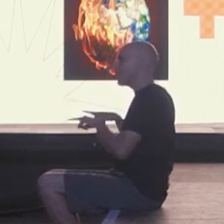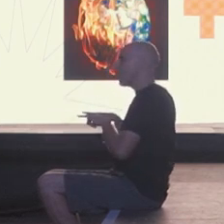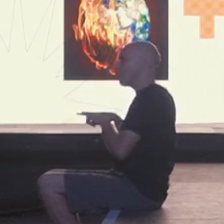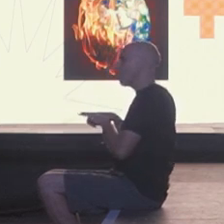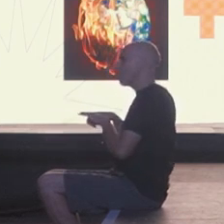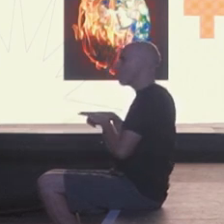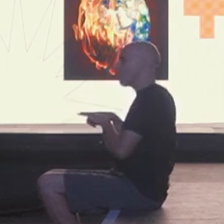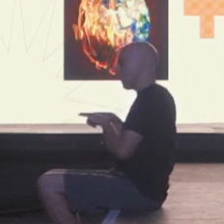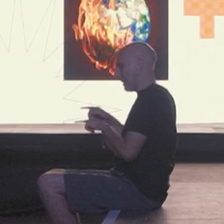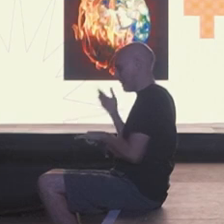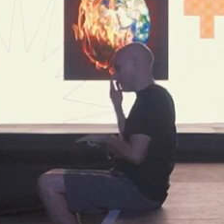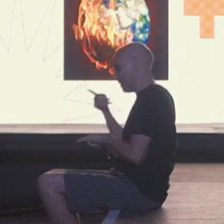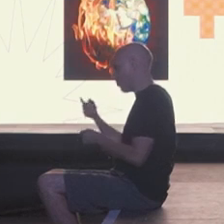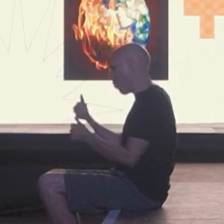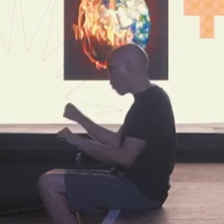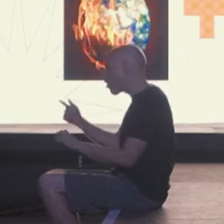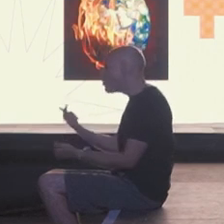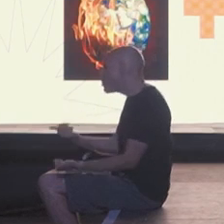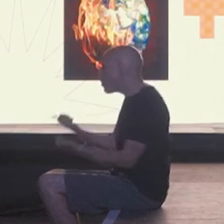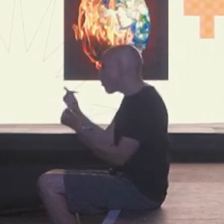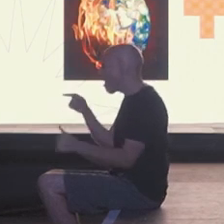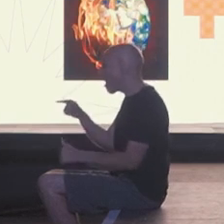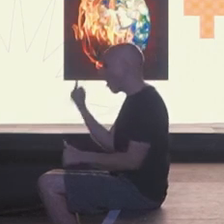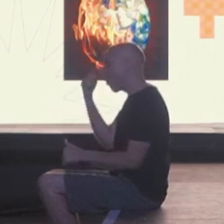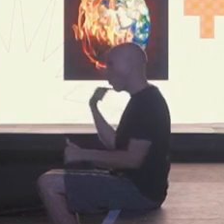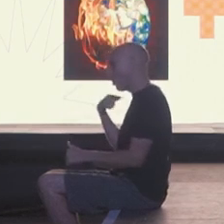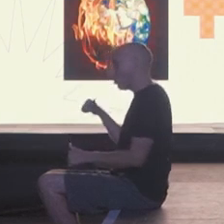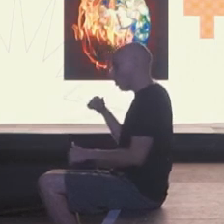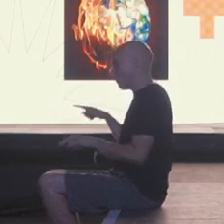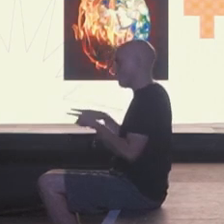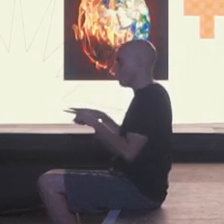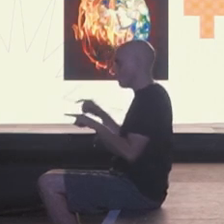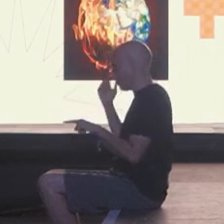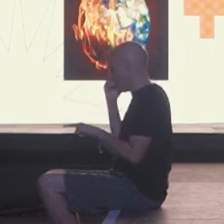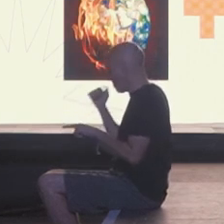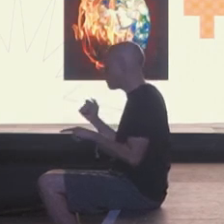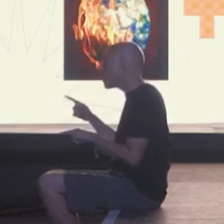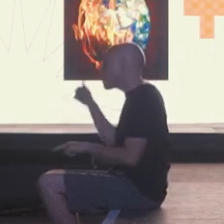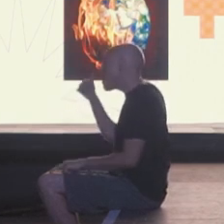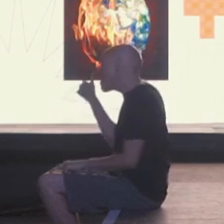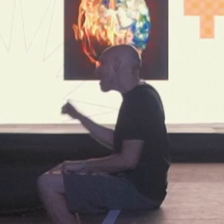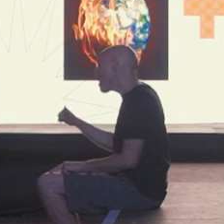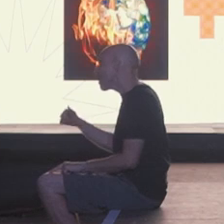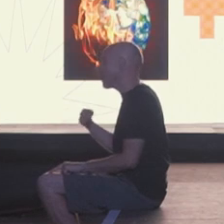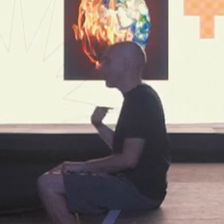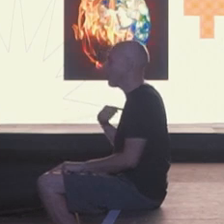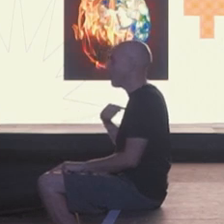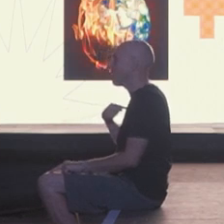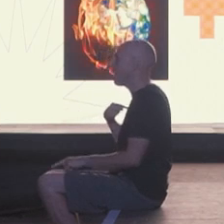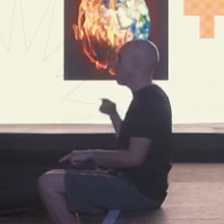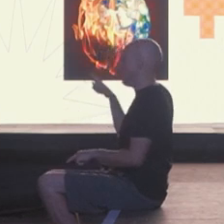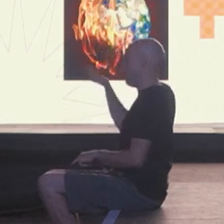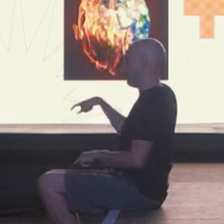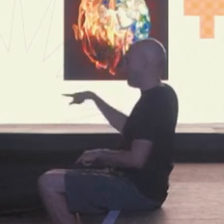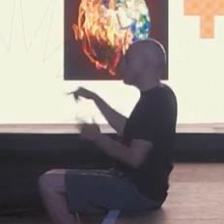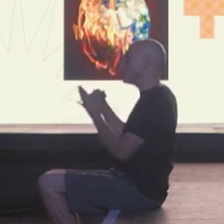there's something in that has worked so well, I thought we should give it a shot. And then luckily, someone founded Animal Rebellion, and then here